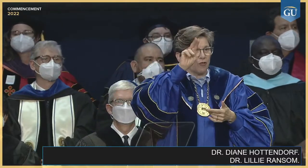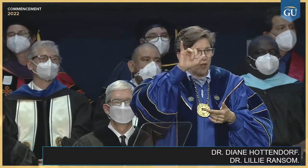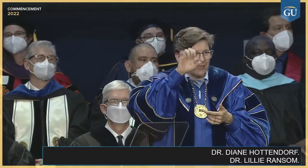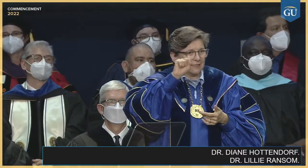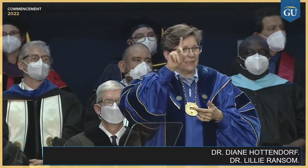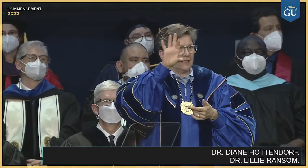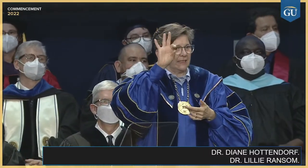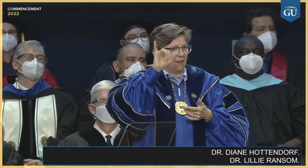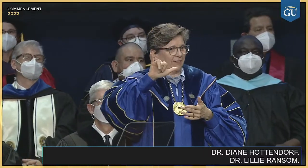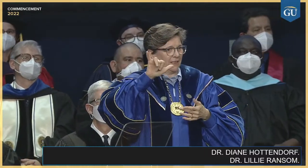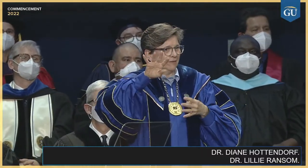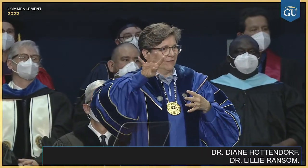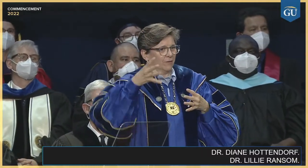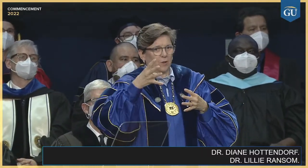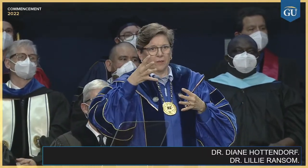and Dr. Francis Duffy.